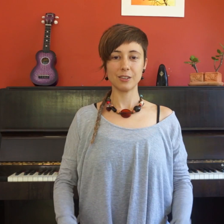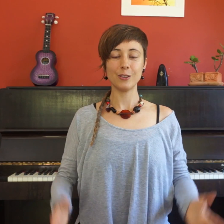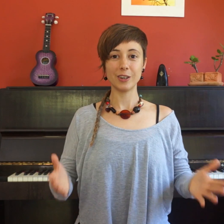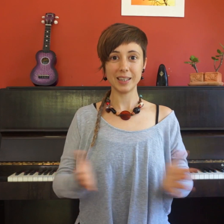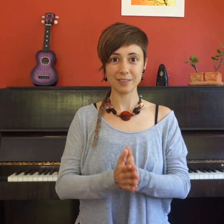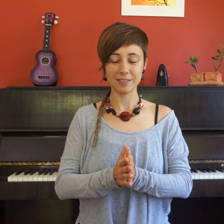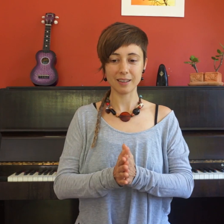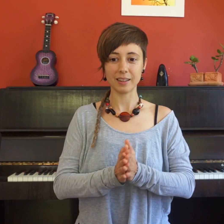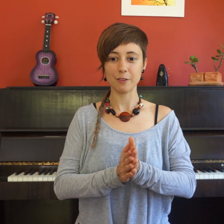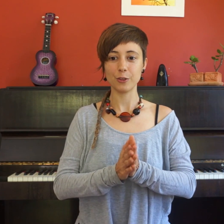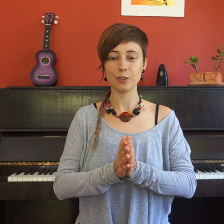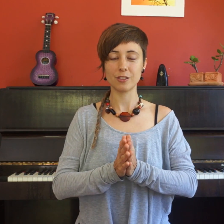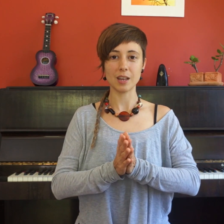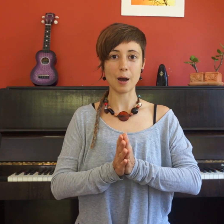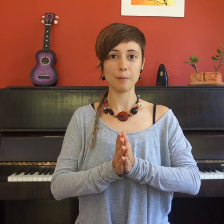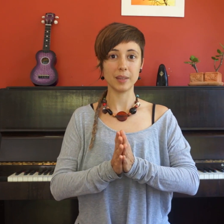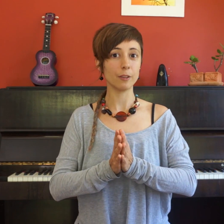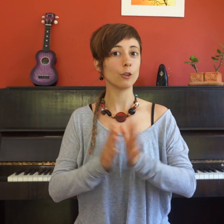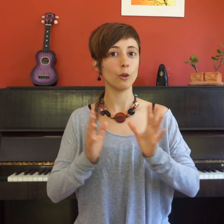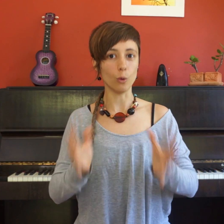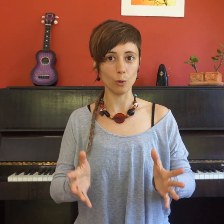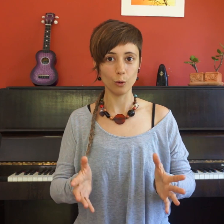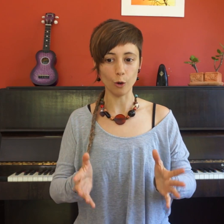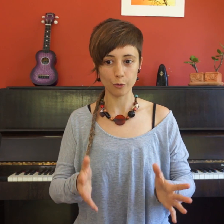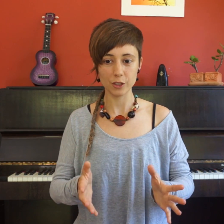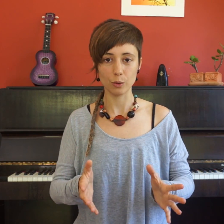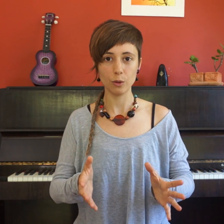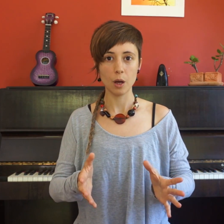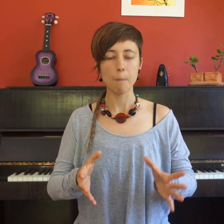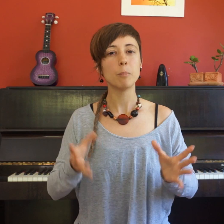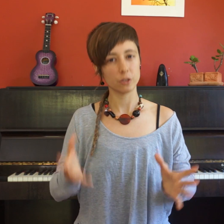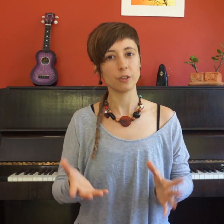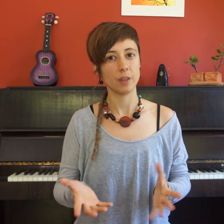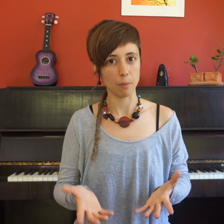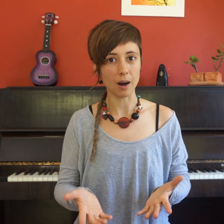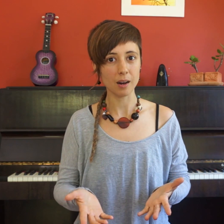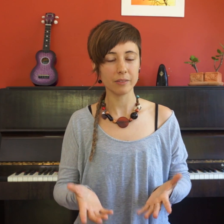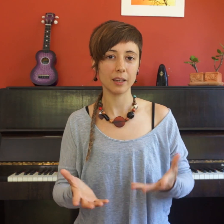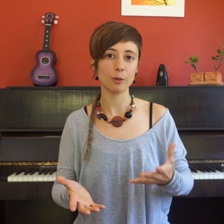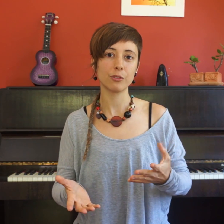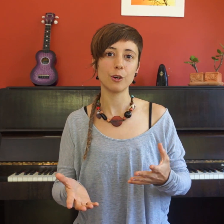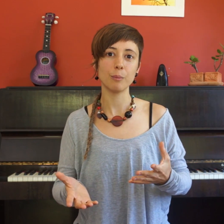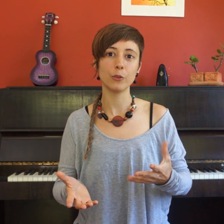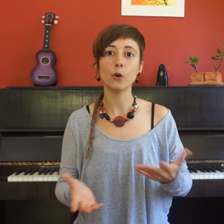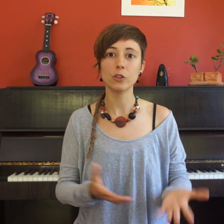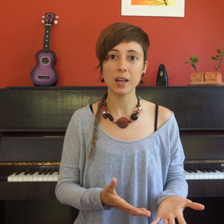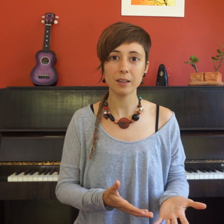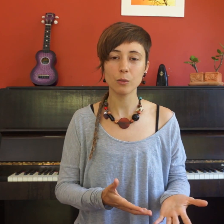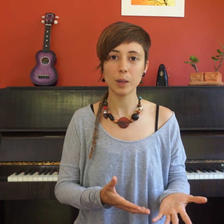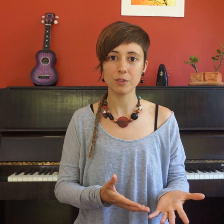So here are the signs that I've used. They're not all official. Most of them are. They come from the Auslan